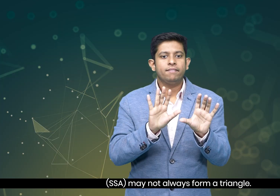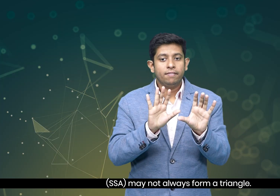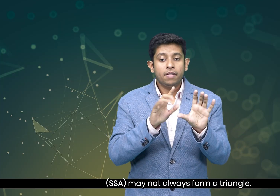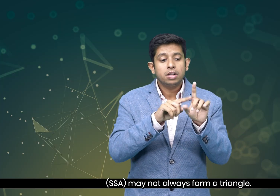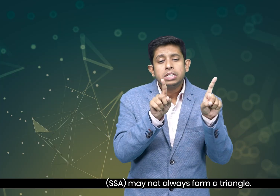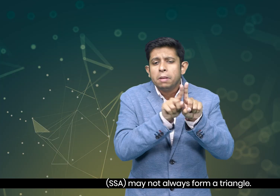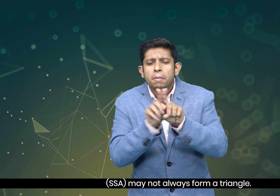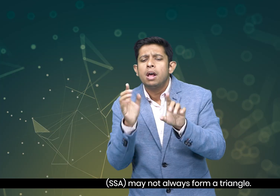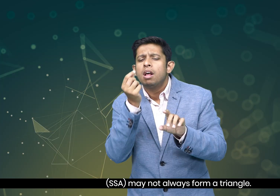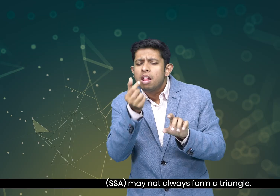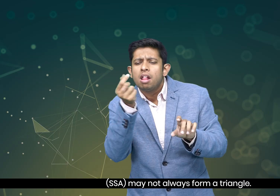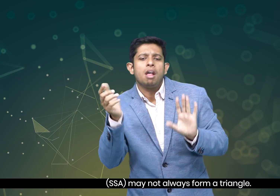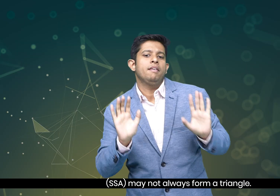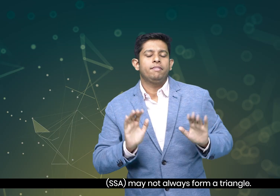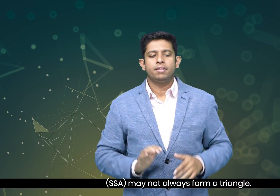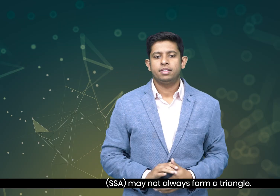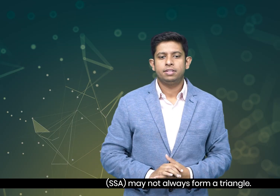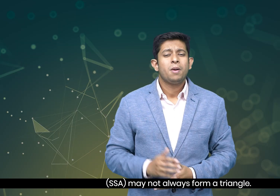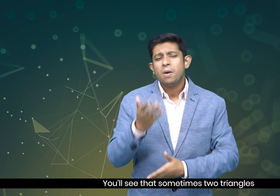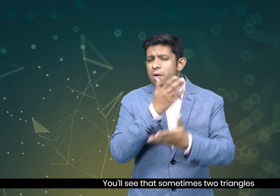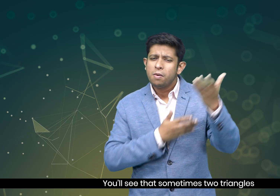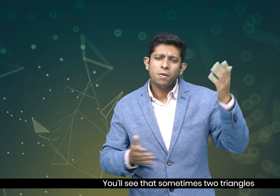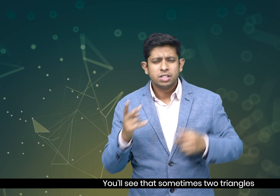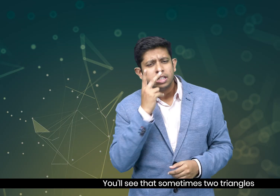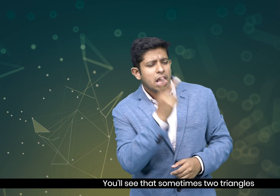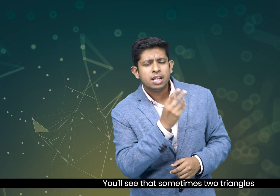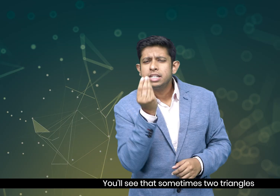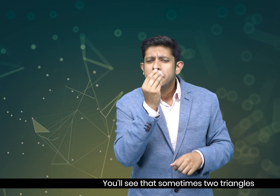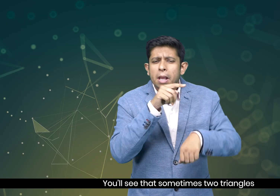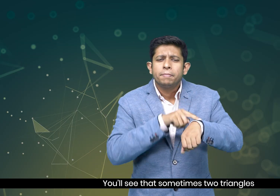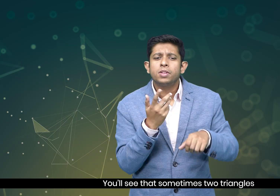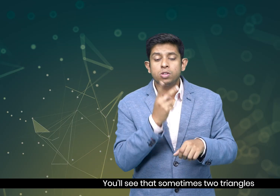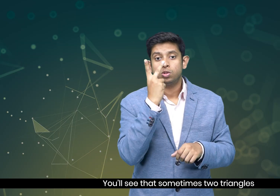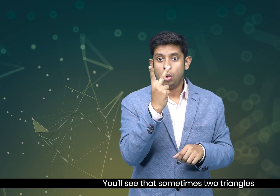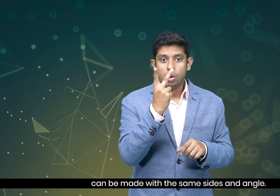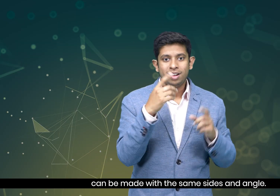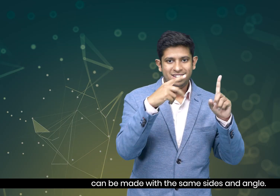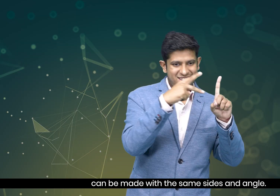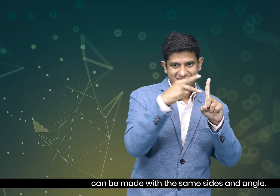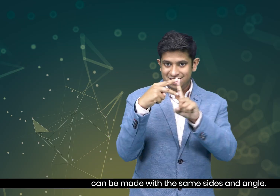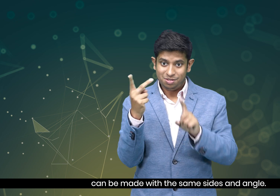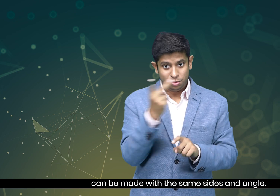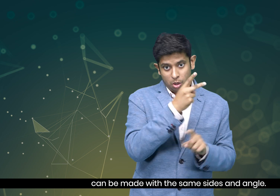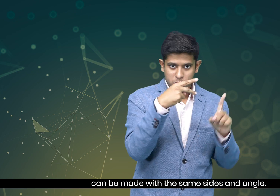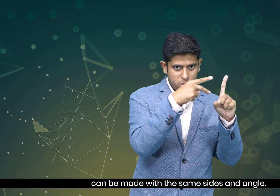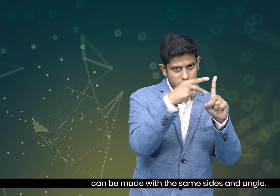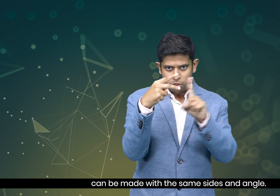not always form a triangle. You will see that sometimes two triangles can be made with the same sides and